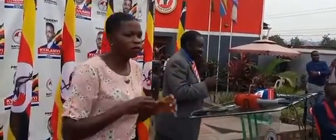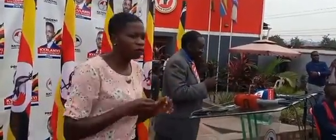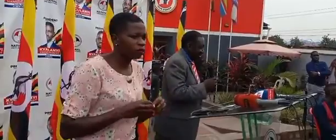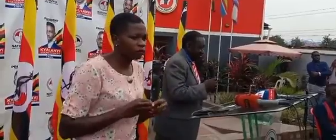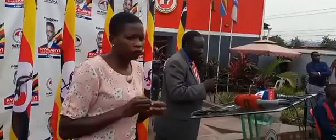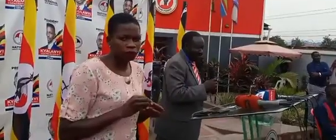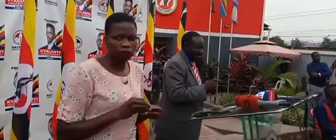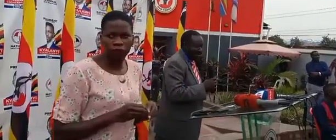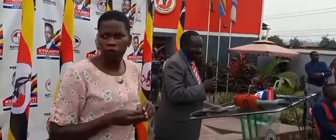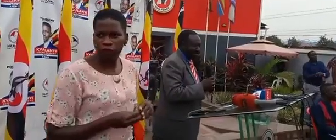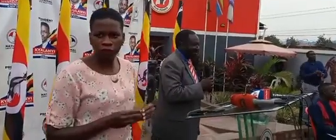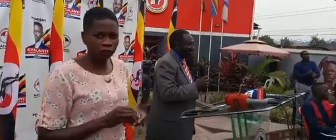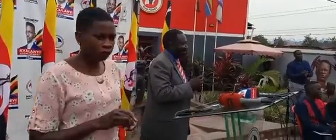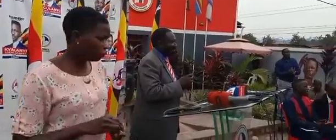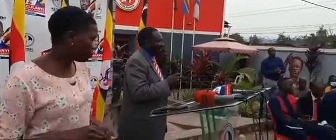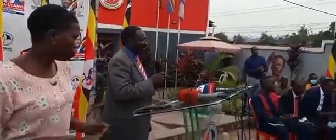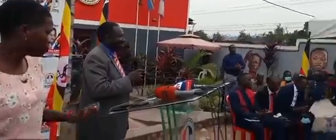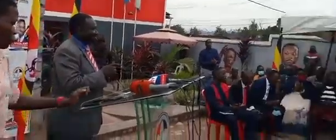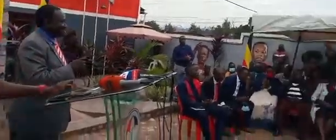Martha Kipo.